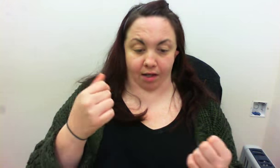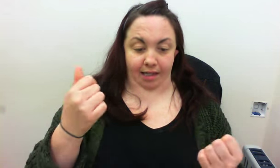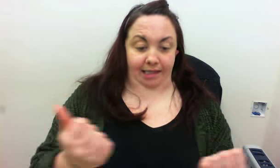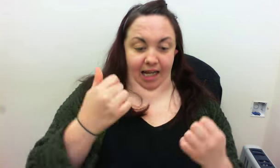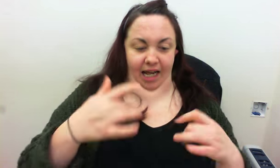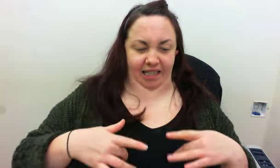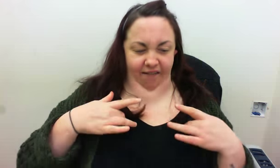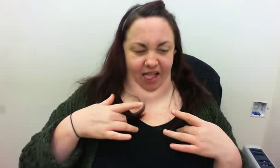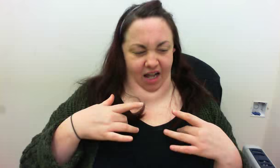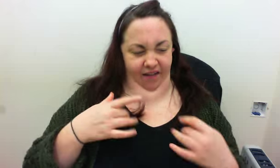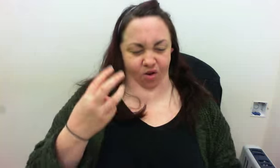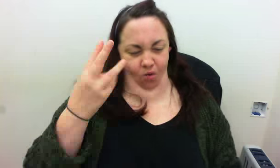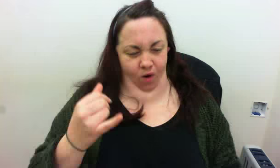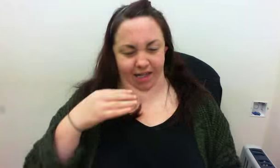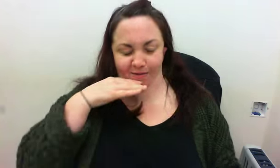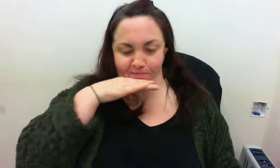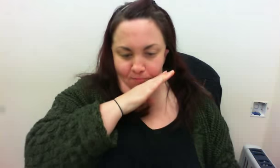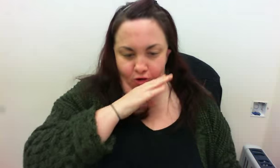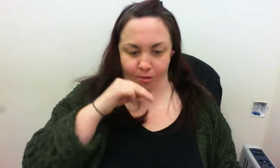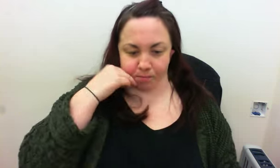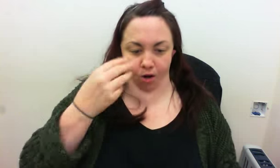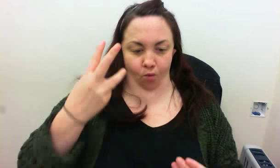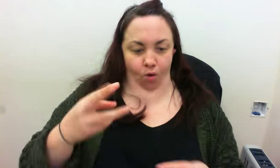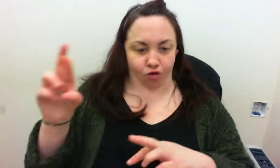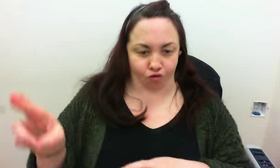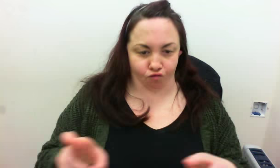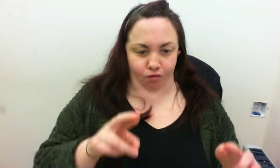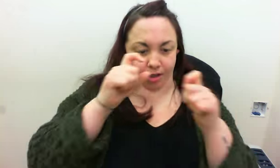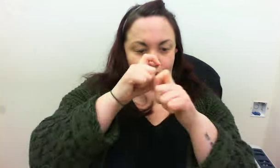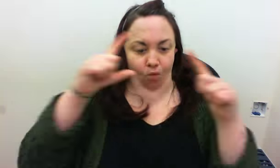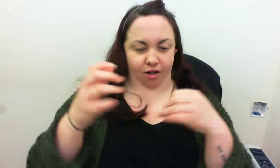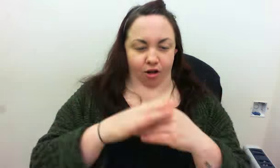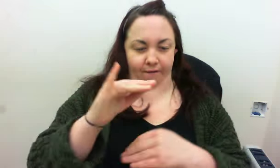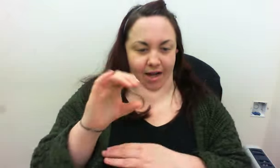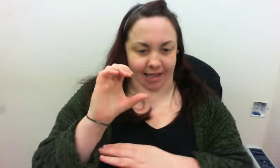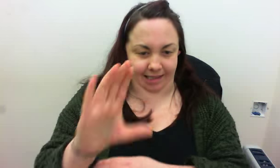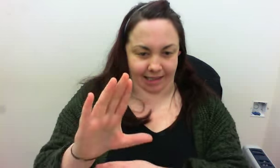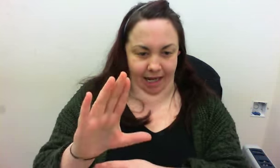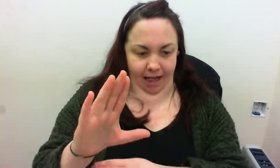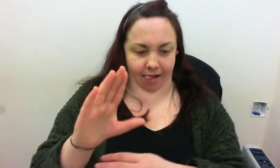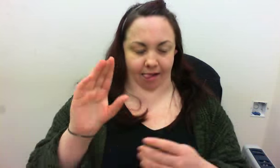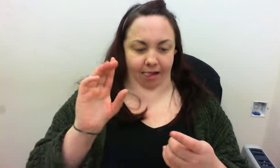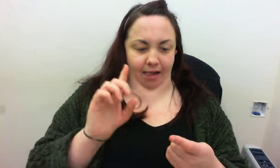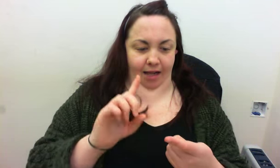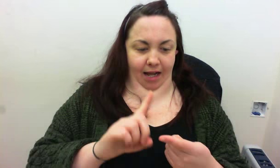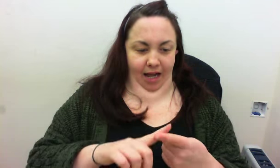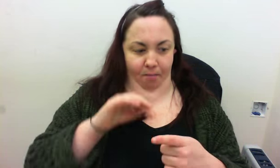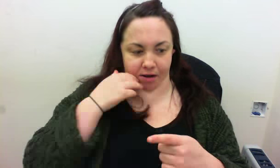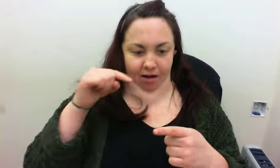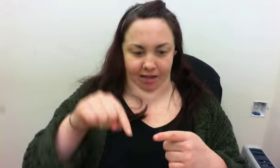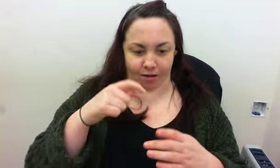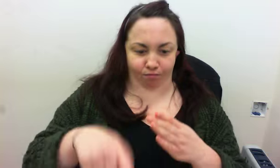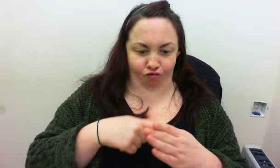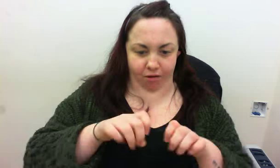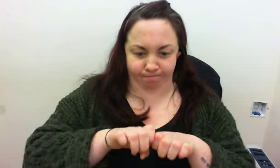it really important? Because we want to raise awareness about Irish Sign Language, and obviously because it's going nationally. So really at the moment,